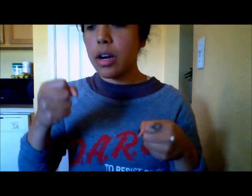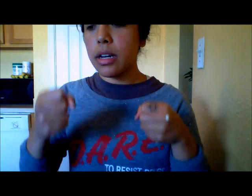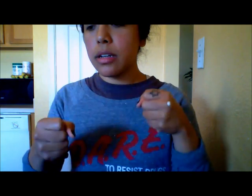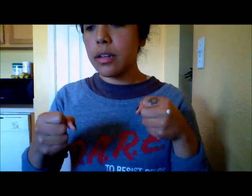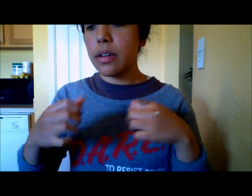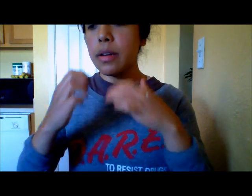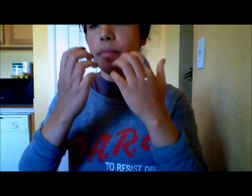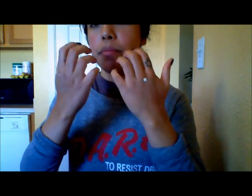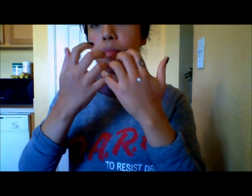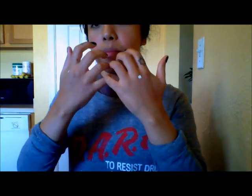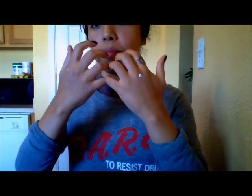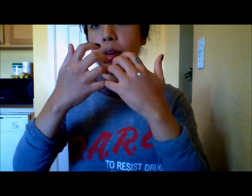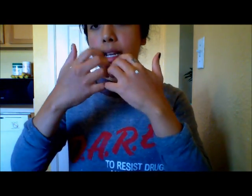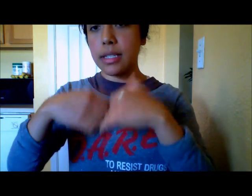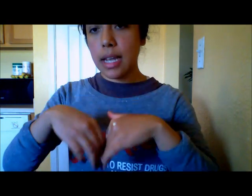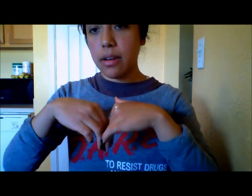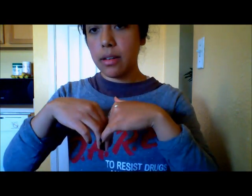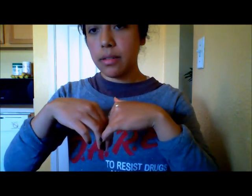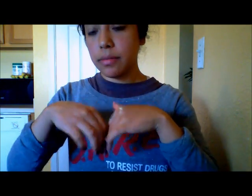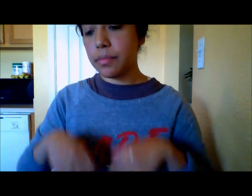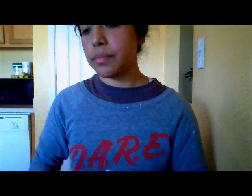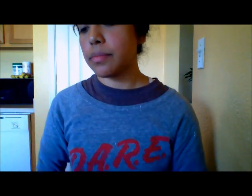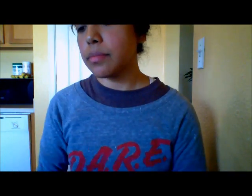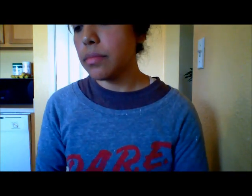Car breaks down.